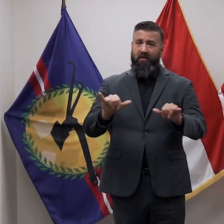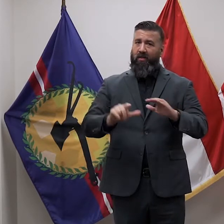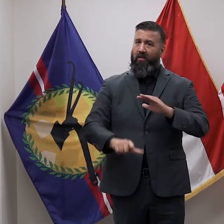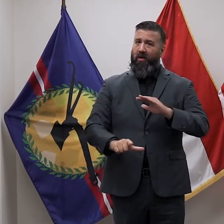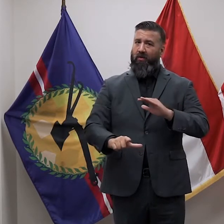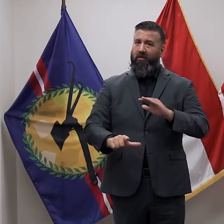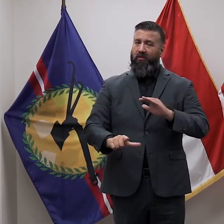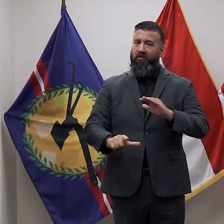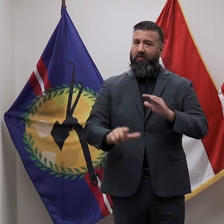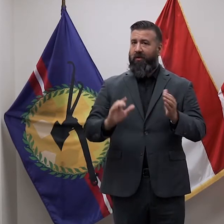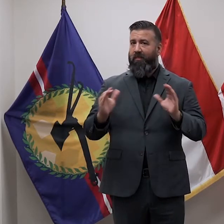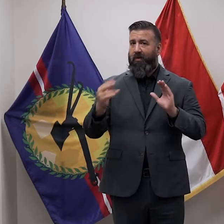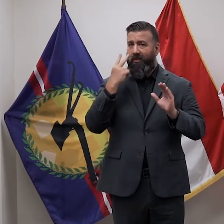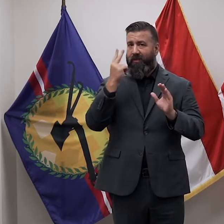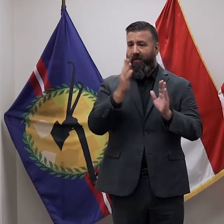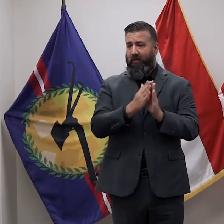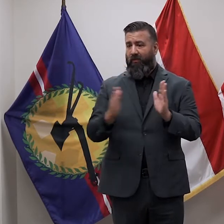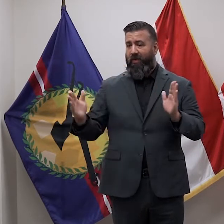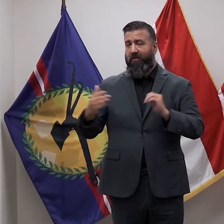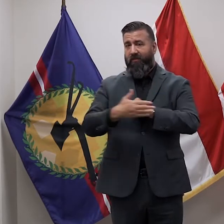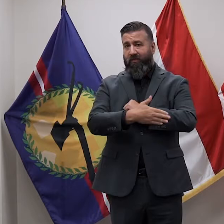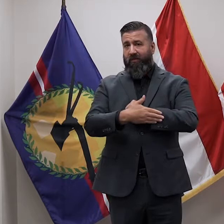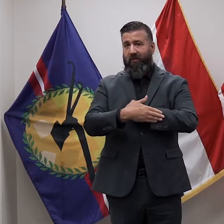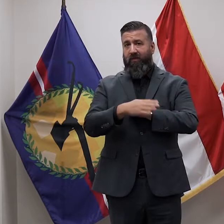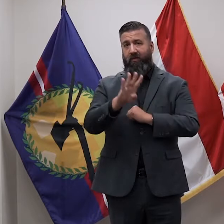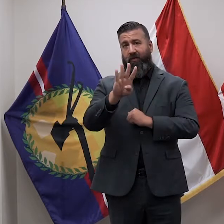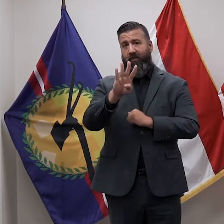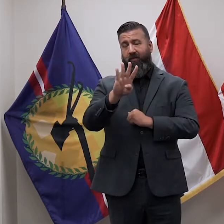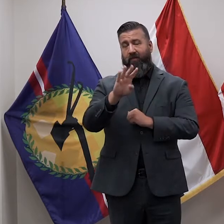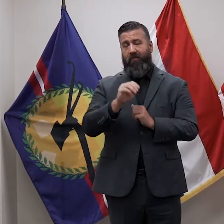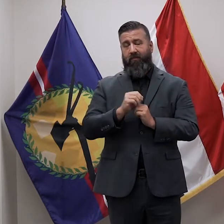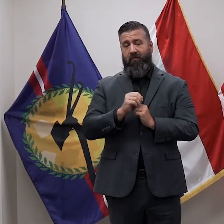lower than what we're seeing in the rest of the county. So